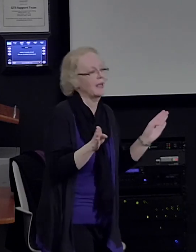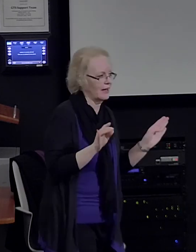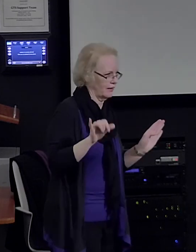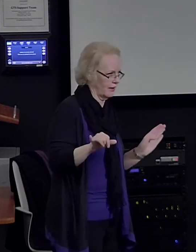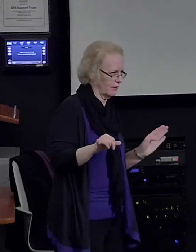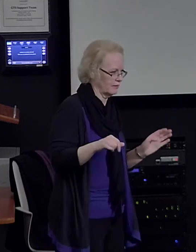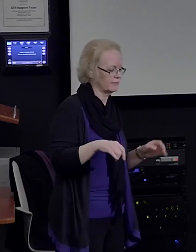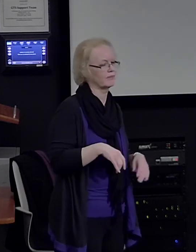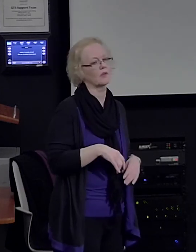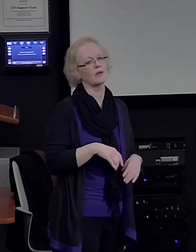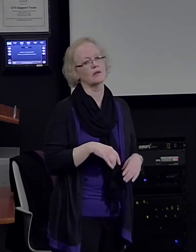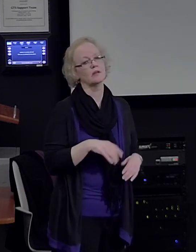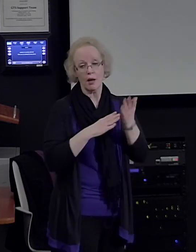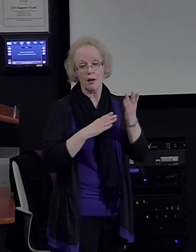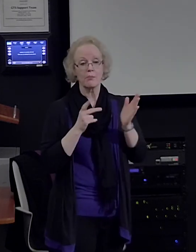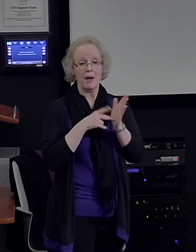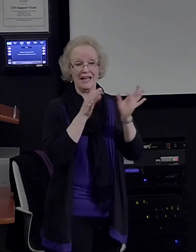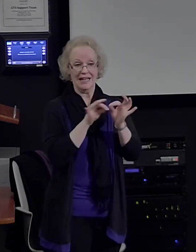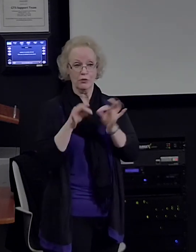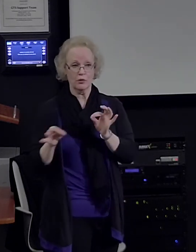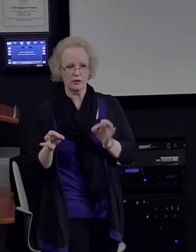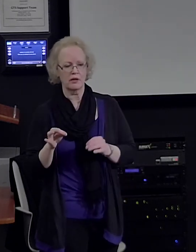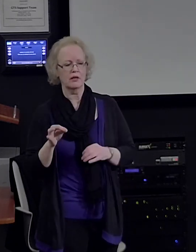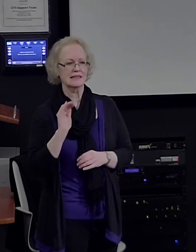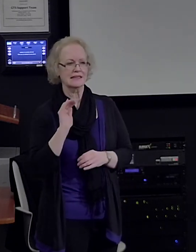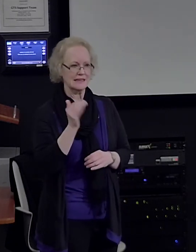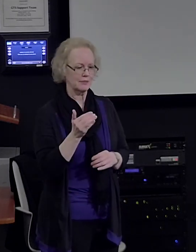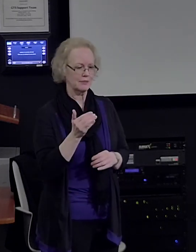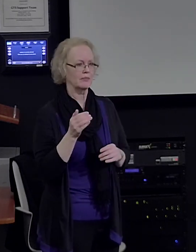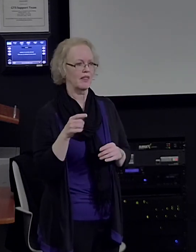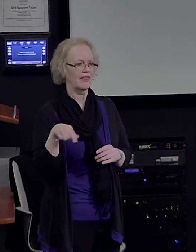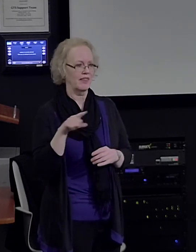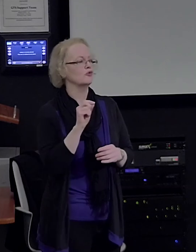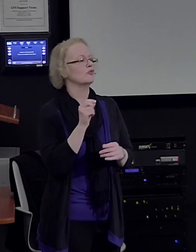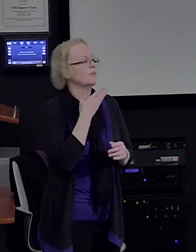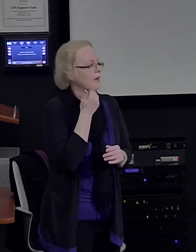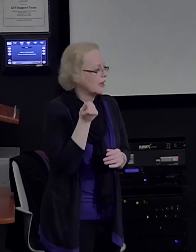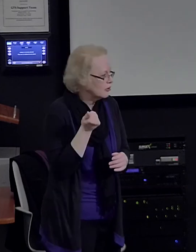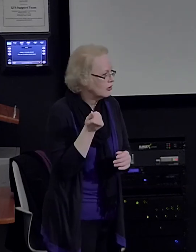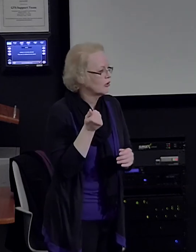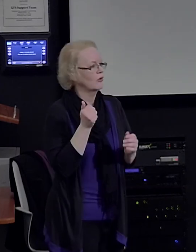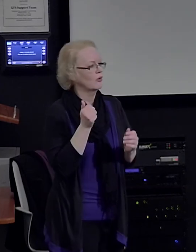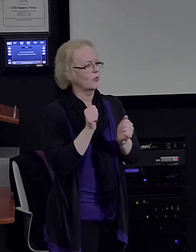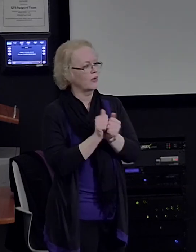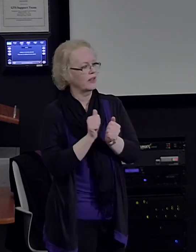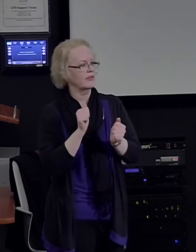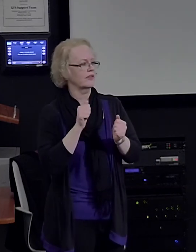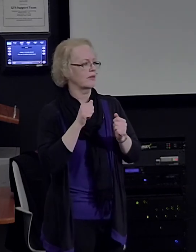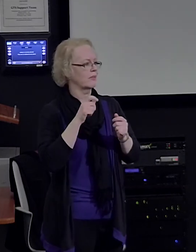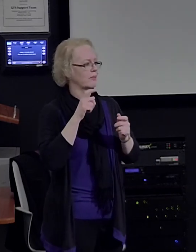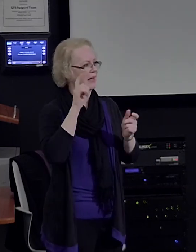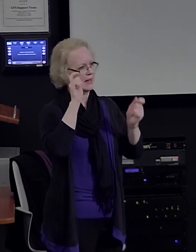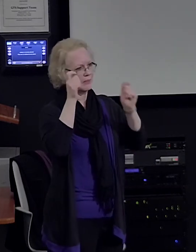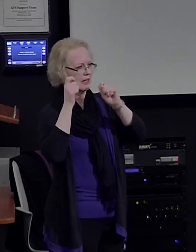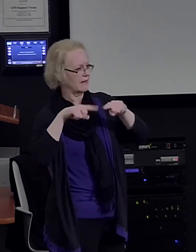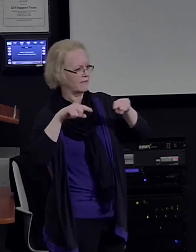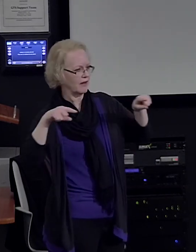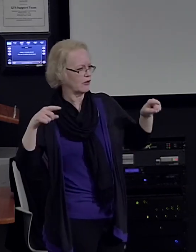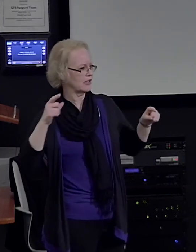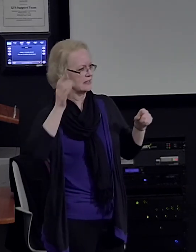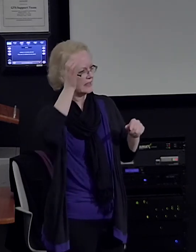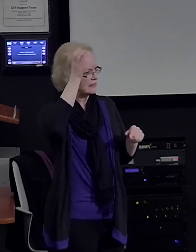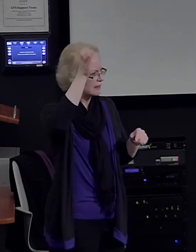bilinguals, where they seem to do better at manipulating various conceptual concepts, they tend to